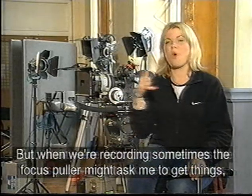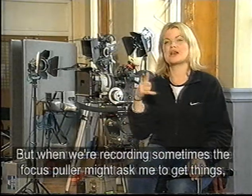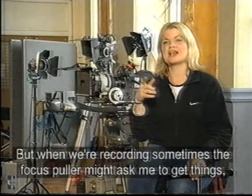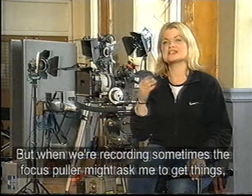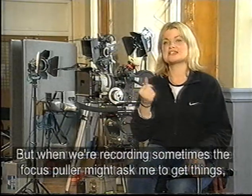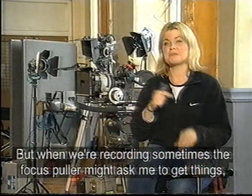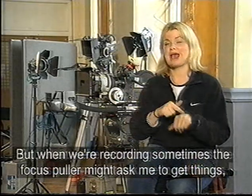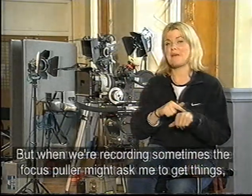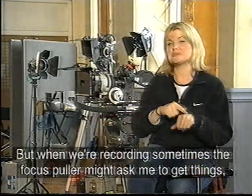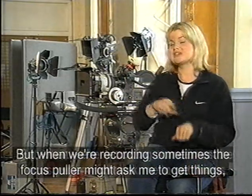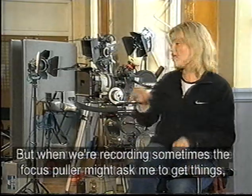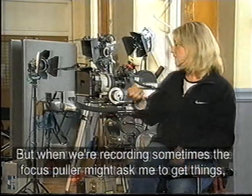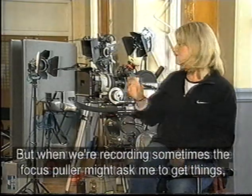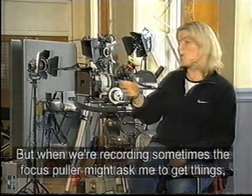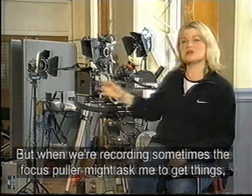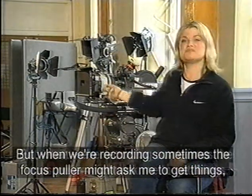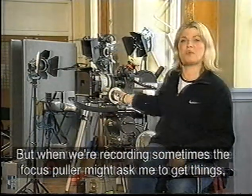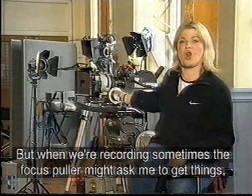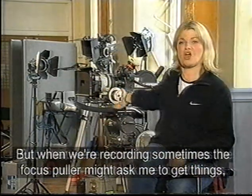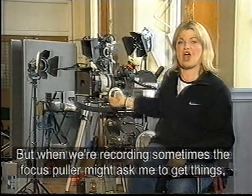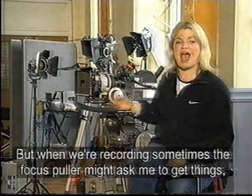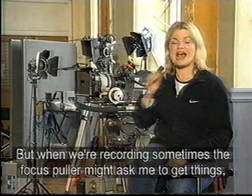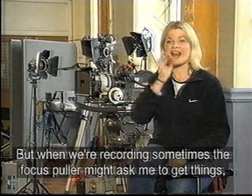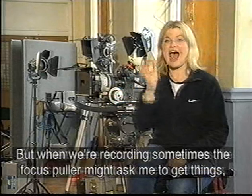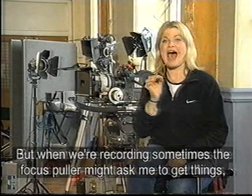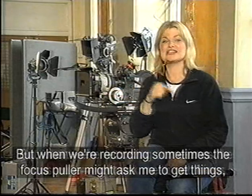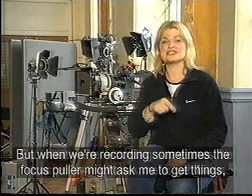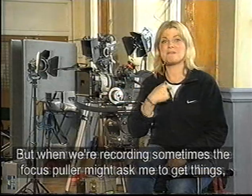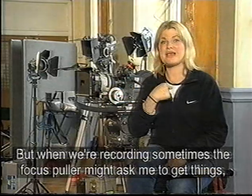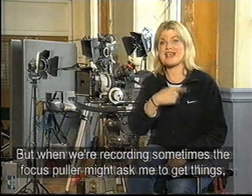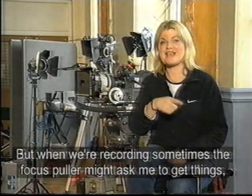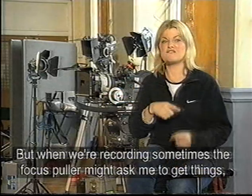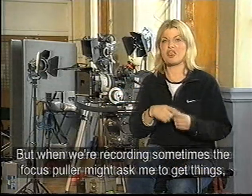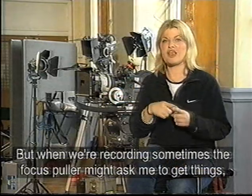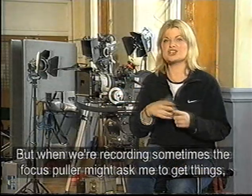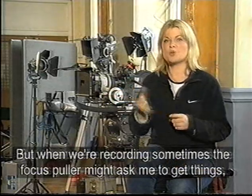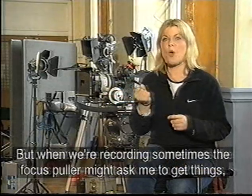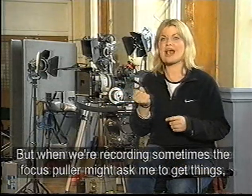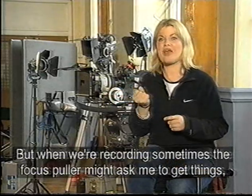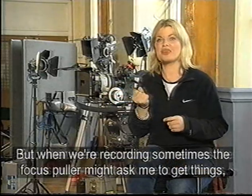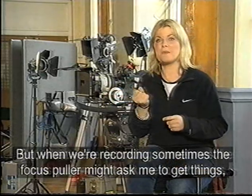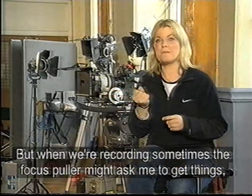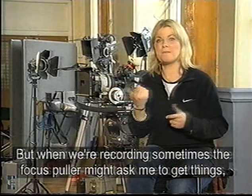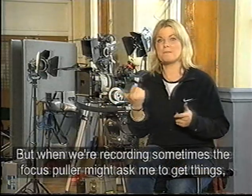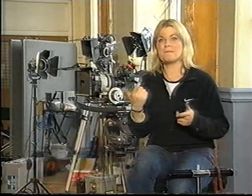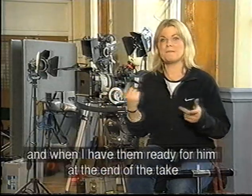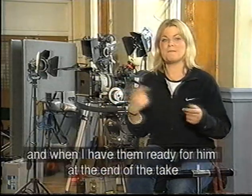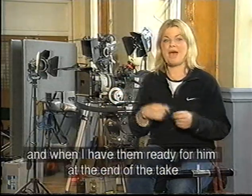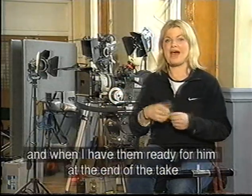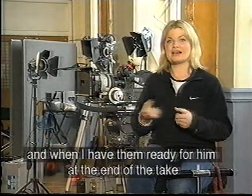recording, sometimes the focus puller can ask me for things to go and get them. And I'll